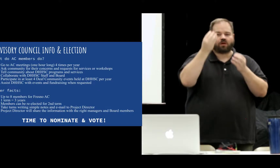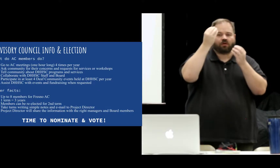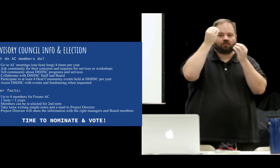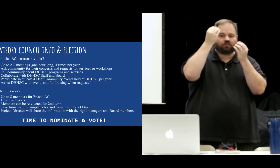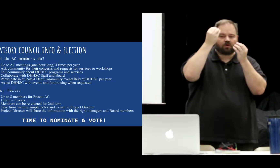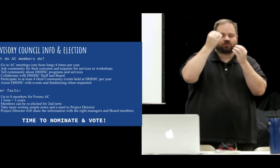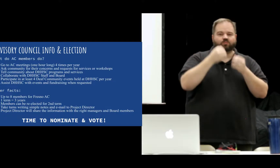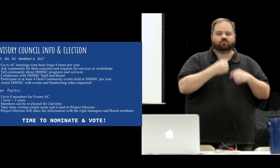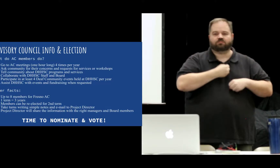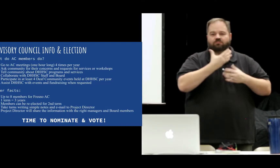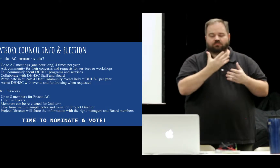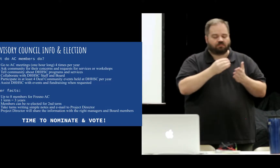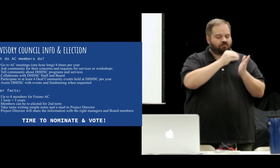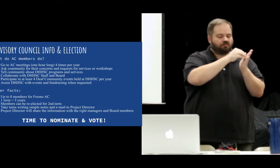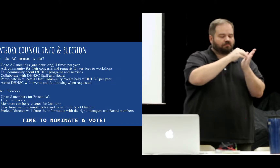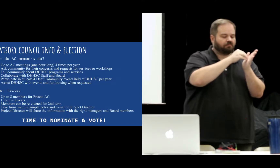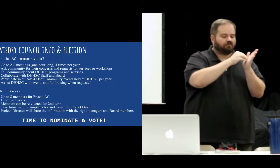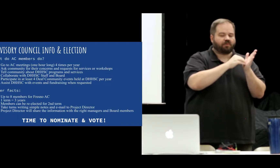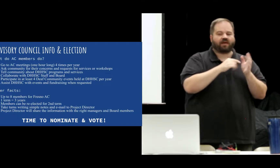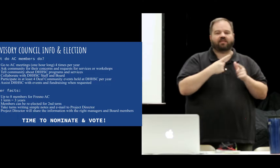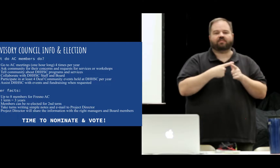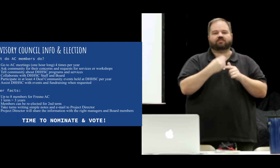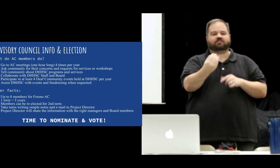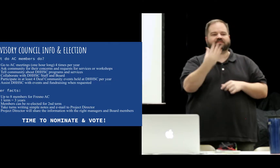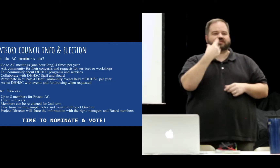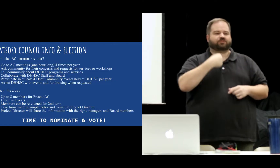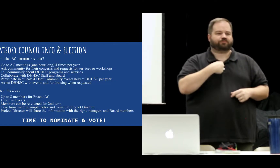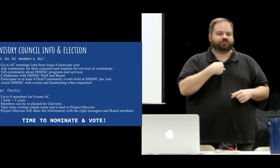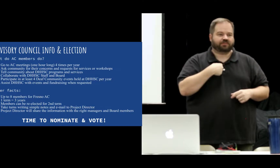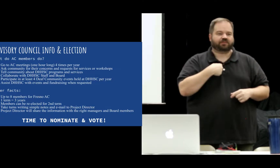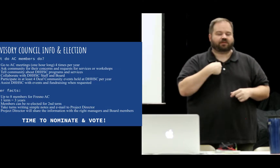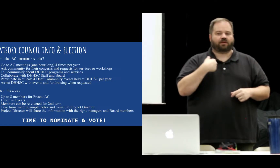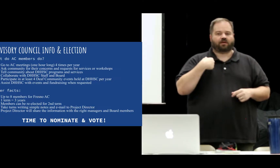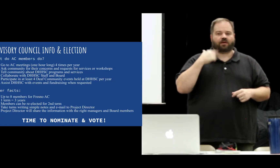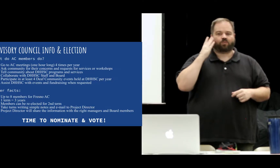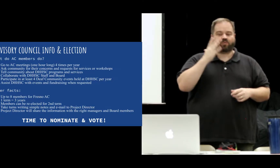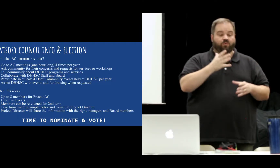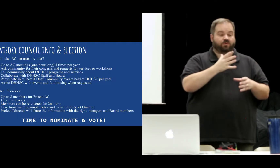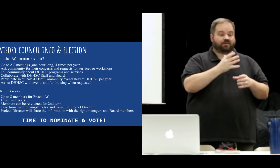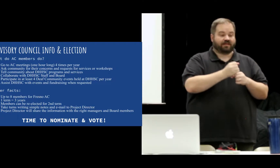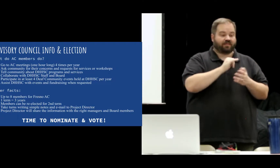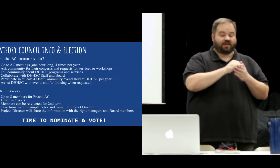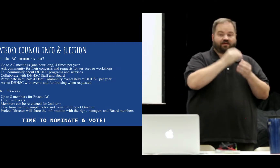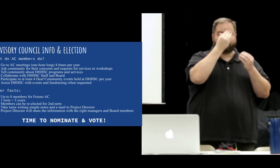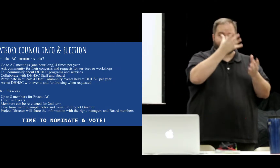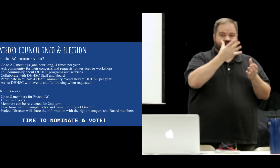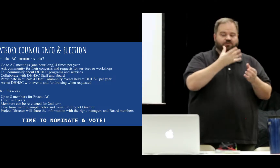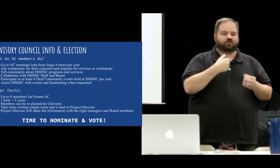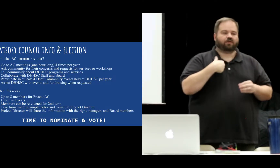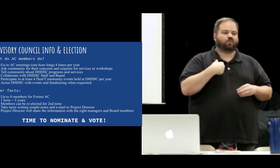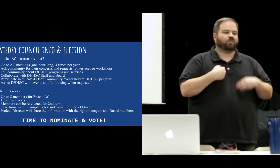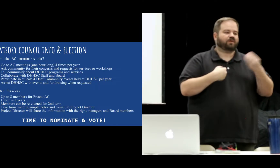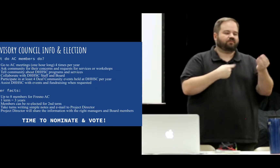meetings, what the concerns were. So that is noted and then sent to us. And then